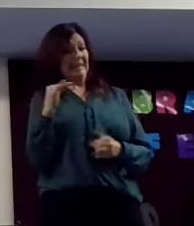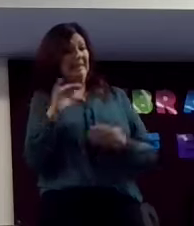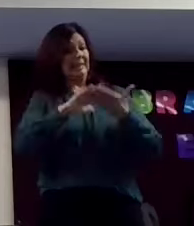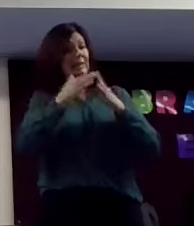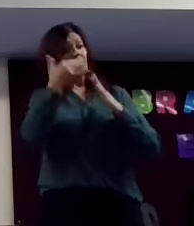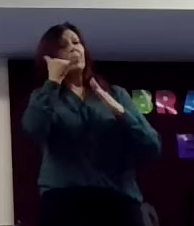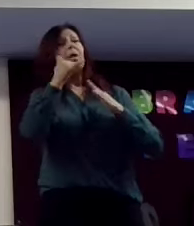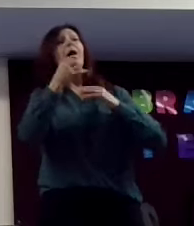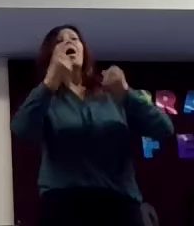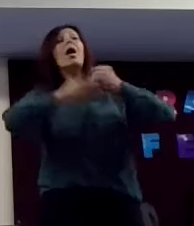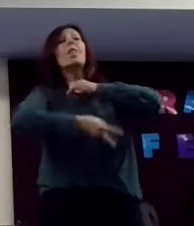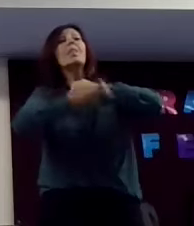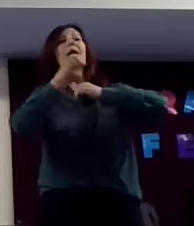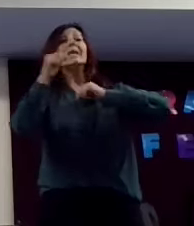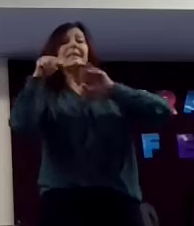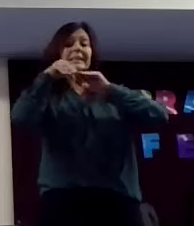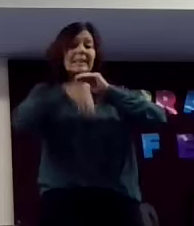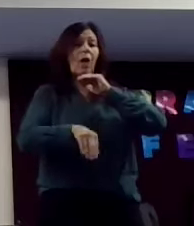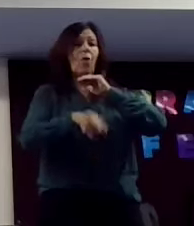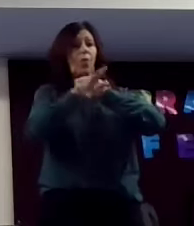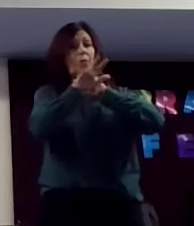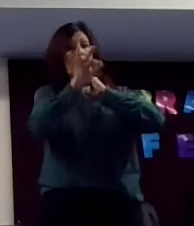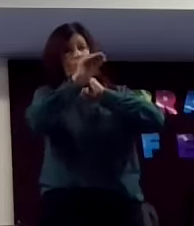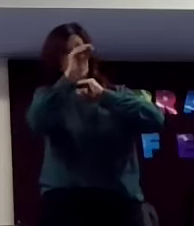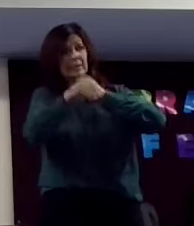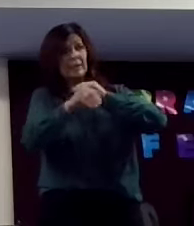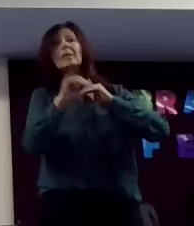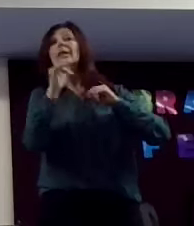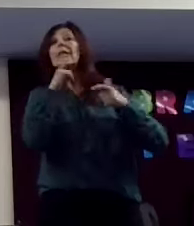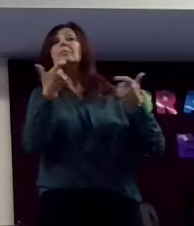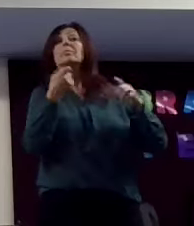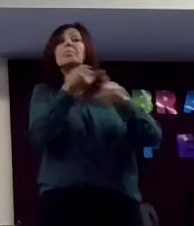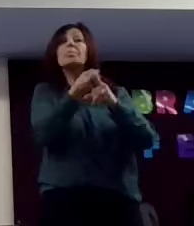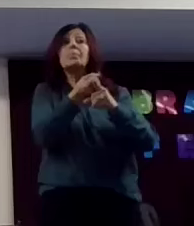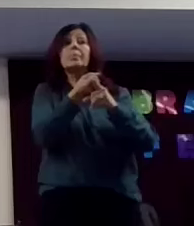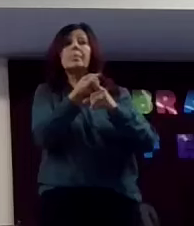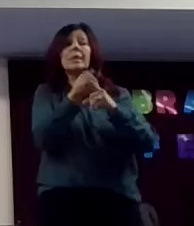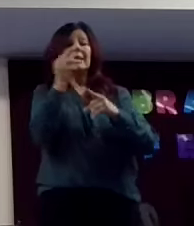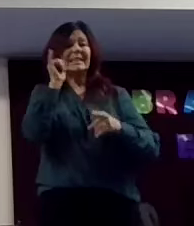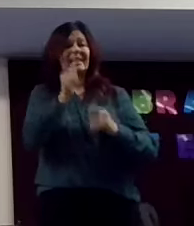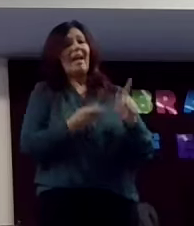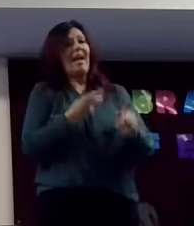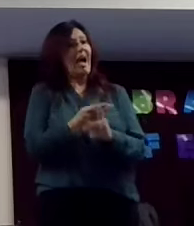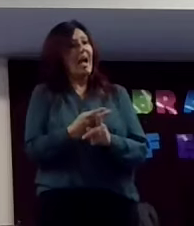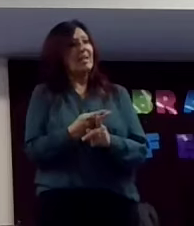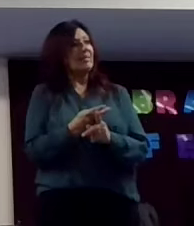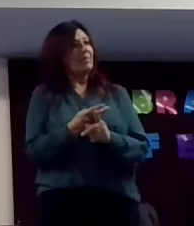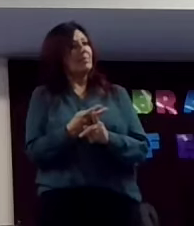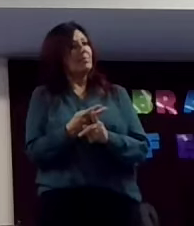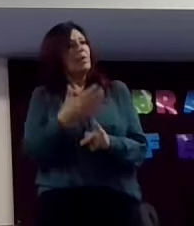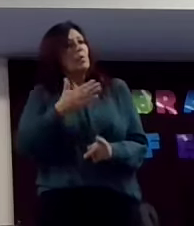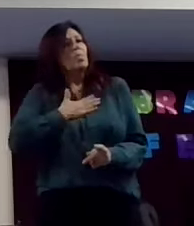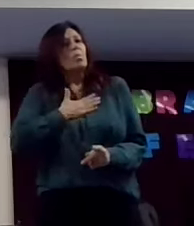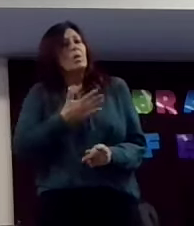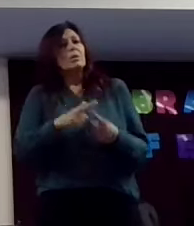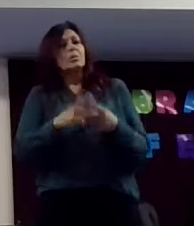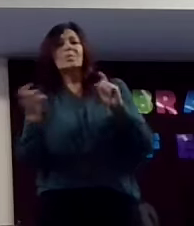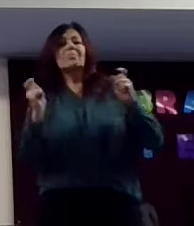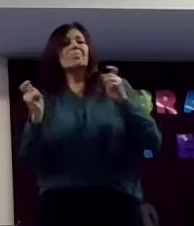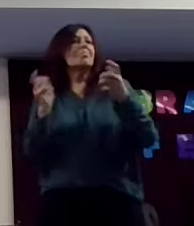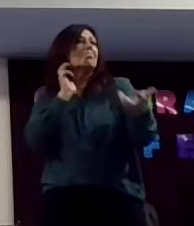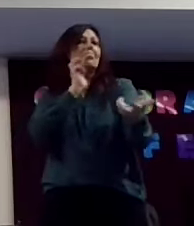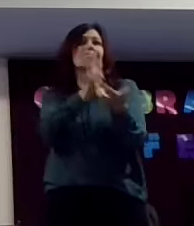city of Buffalo, auto thefts are down 39% from the year before. That's a significant impact. And it's that kind of willingness to be able to